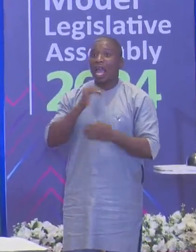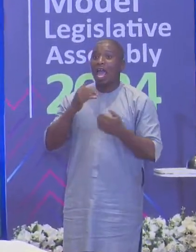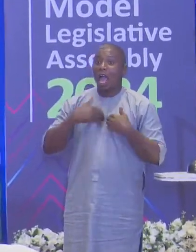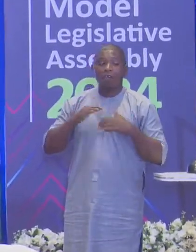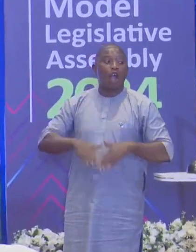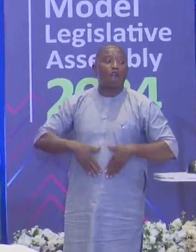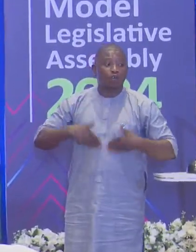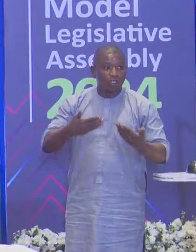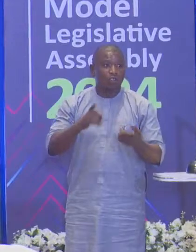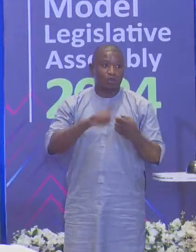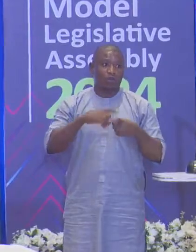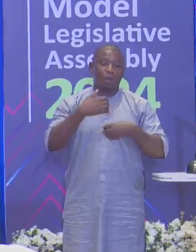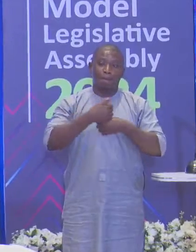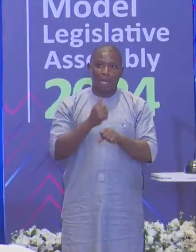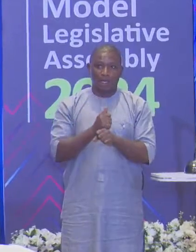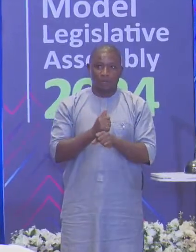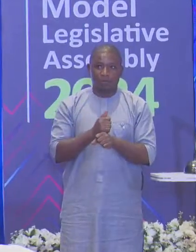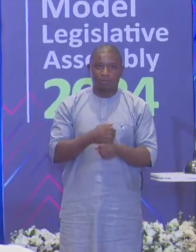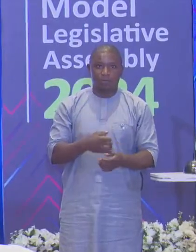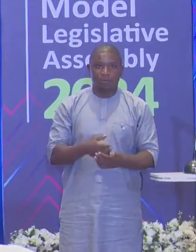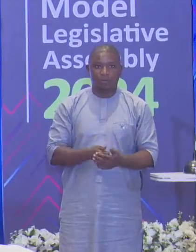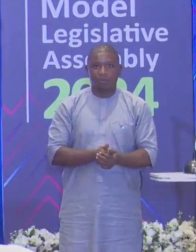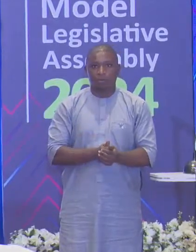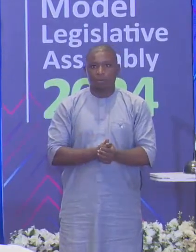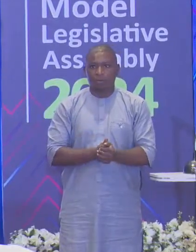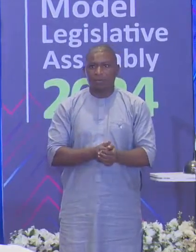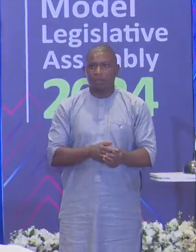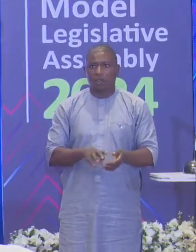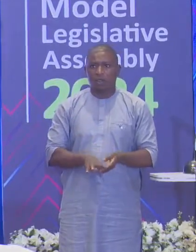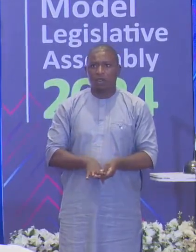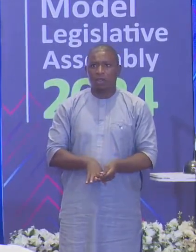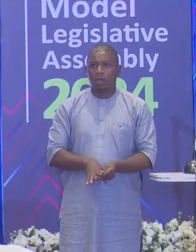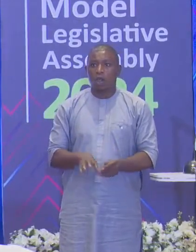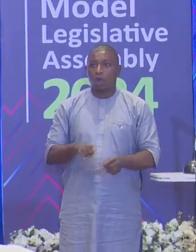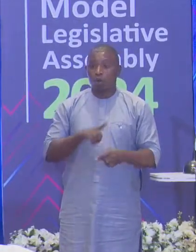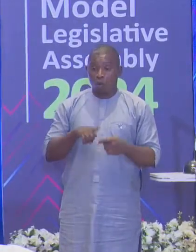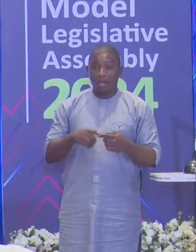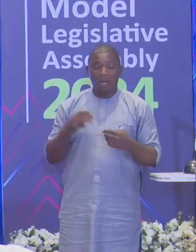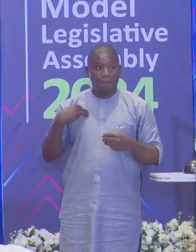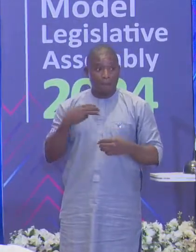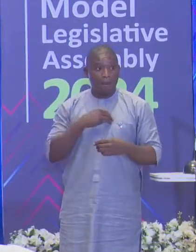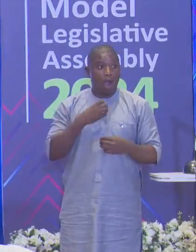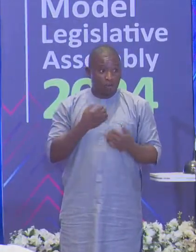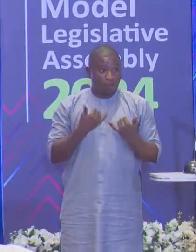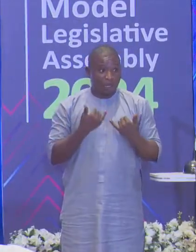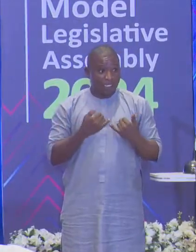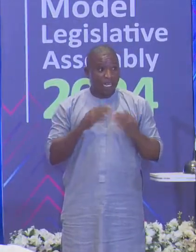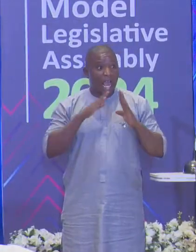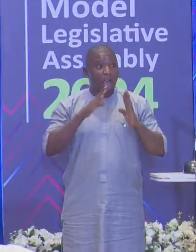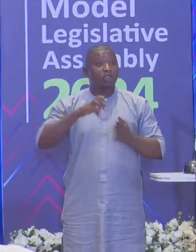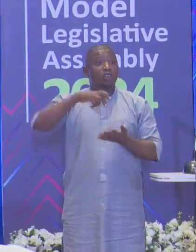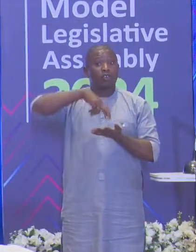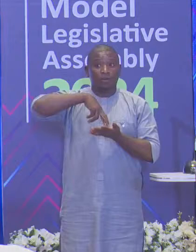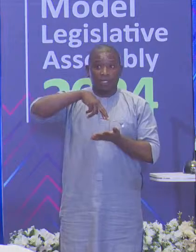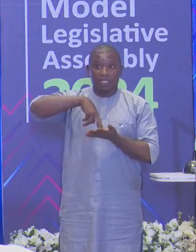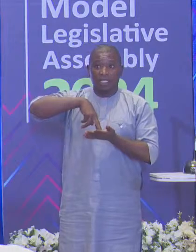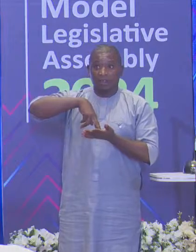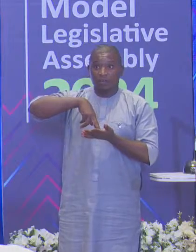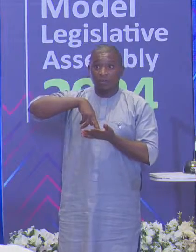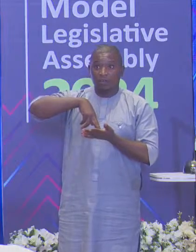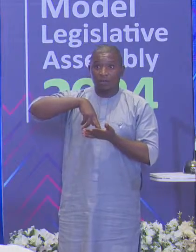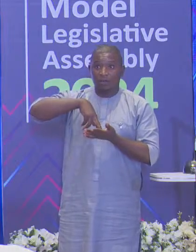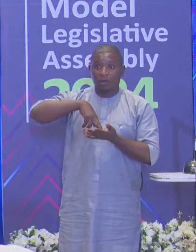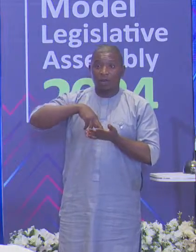make. When the members of the present House of Representatives